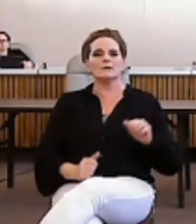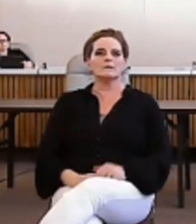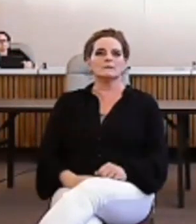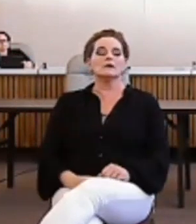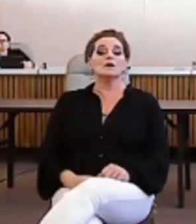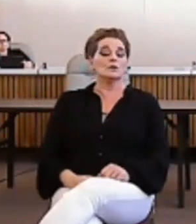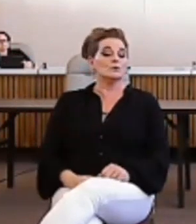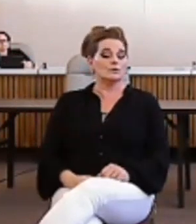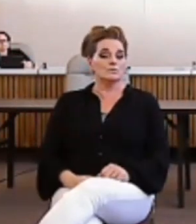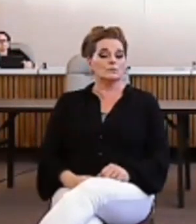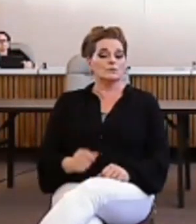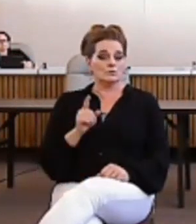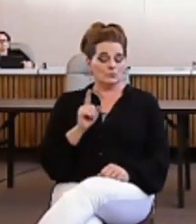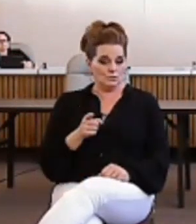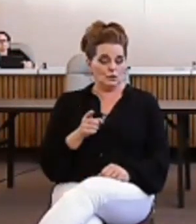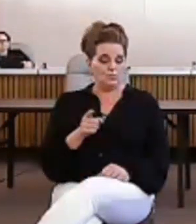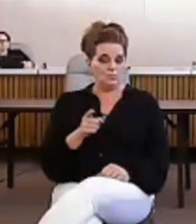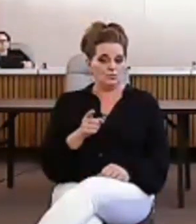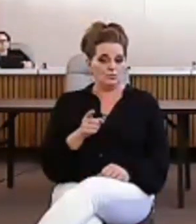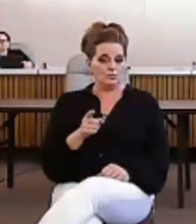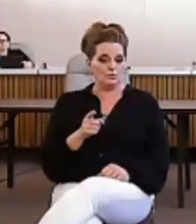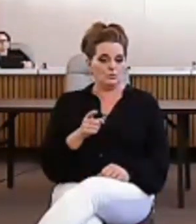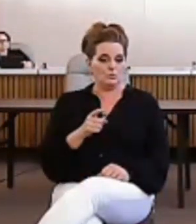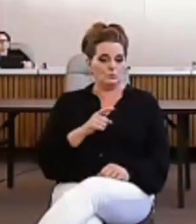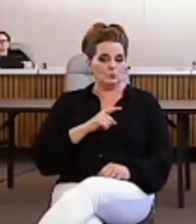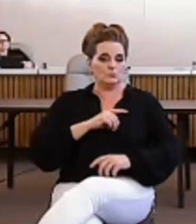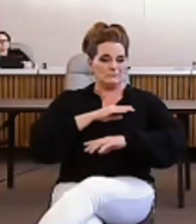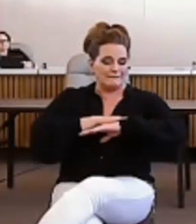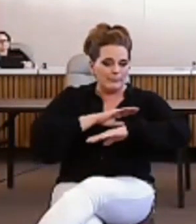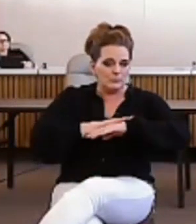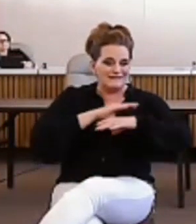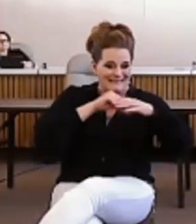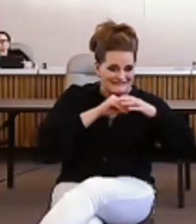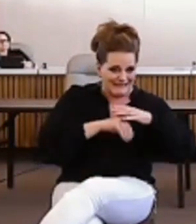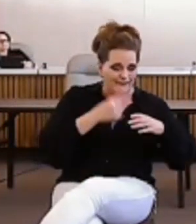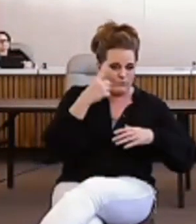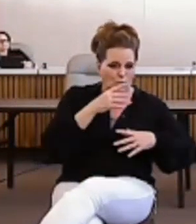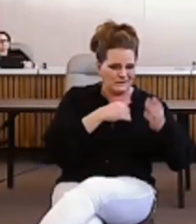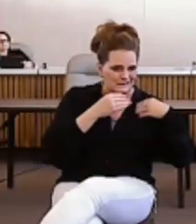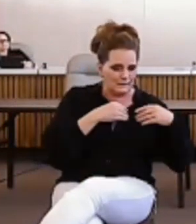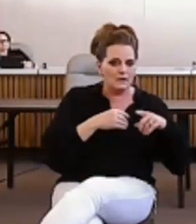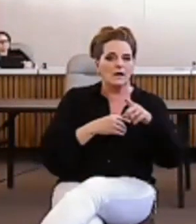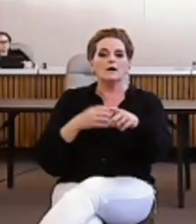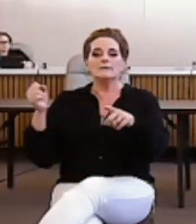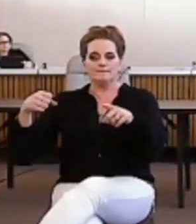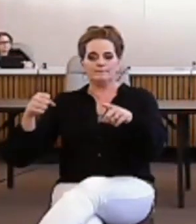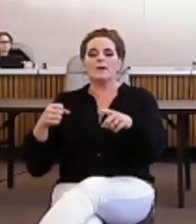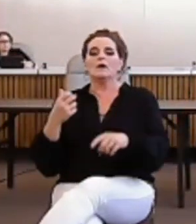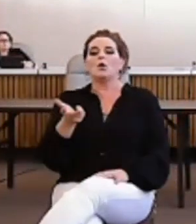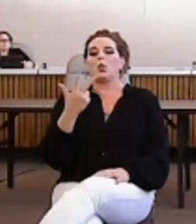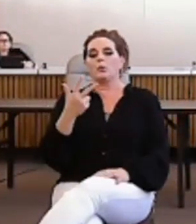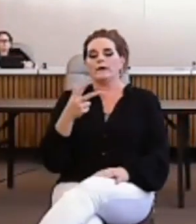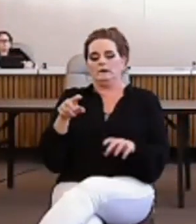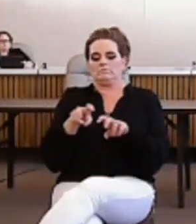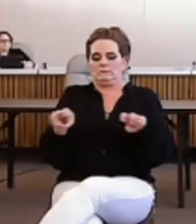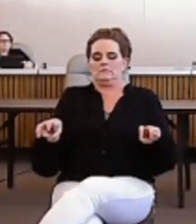you are going to, is there going to be tables inside for dining? Yes, there are 3 booths,